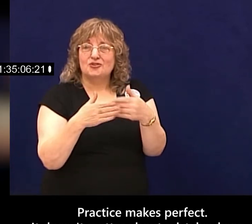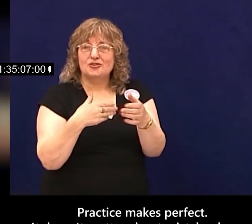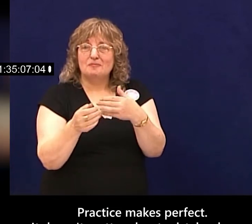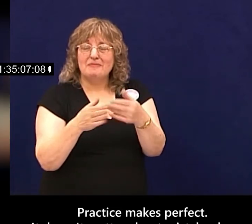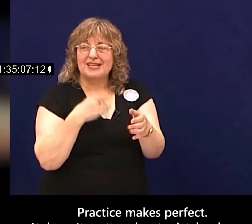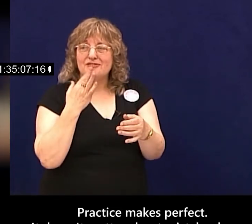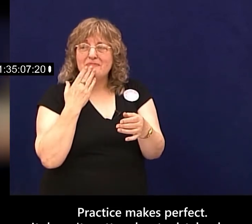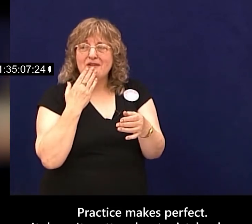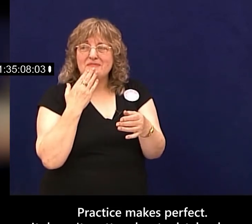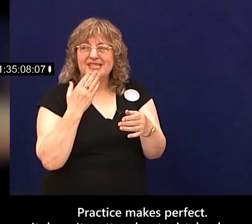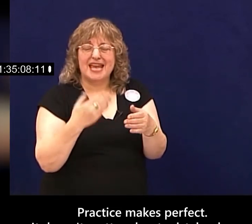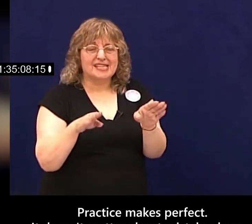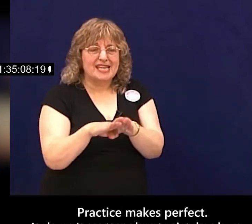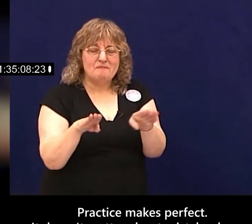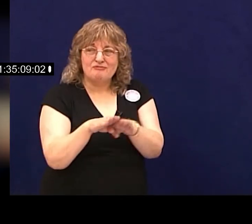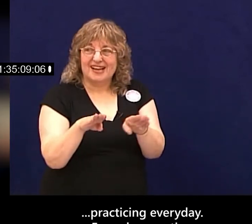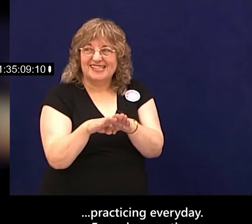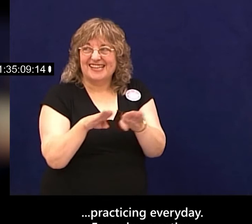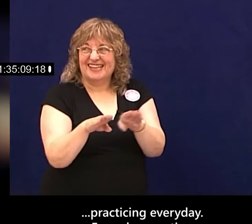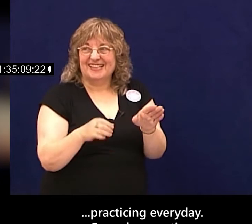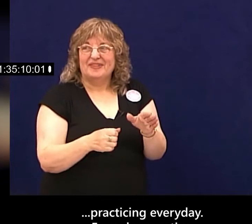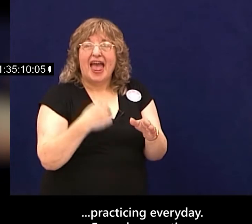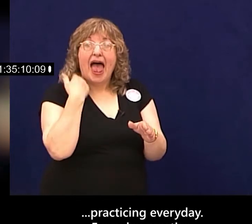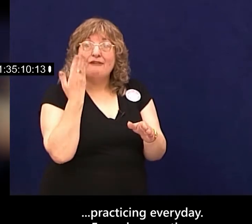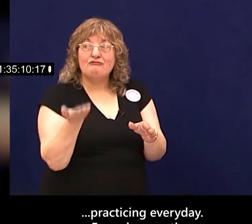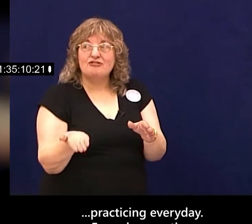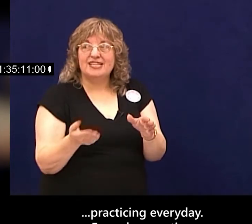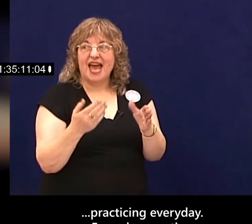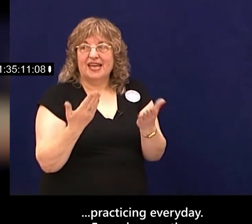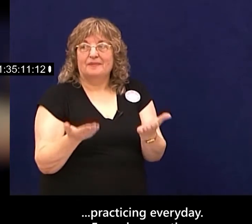doesn't matter about mistake. Keep practicing every day,